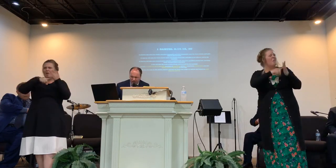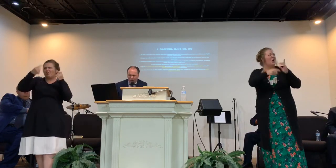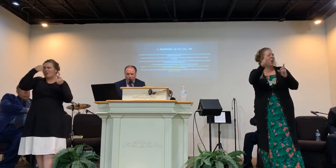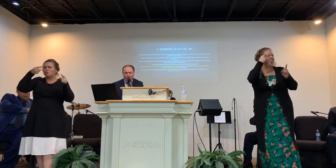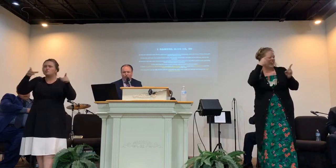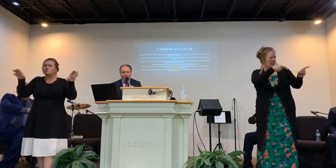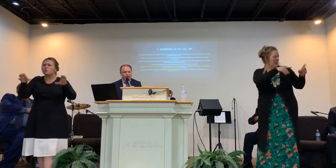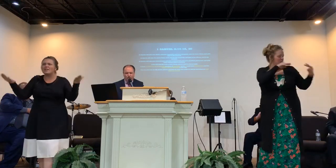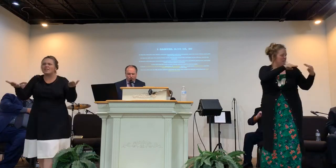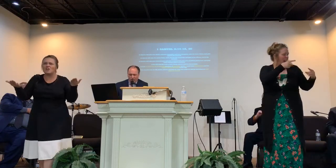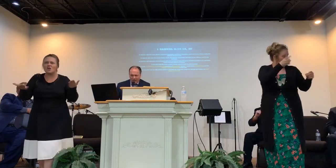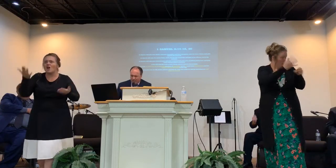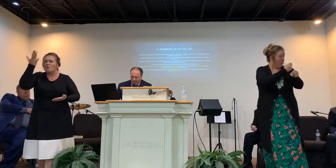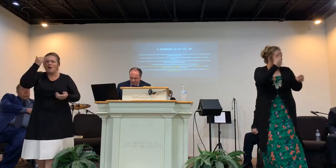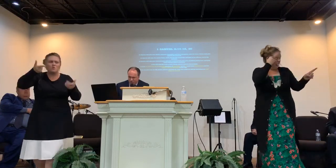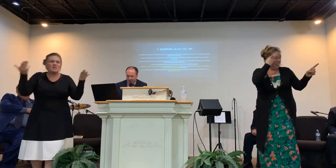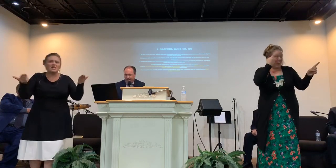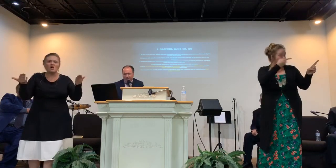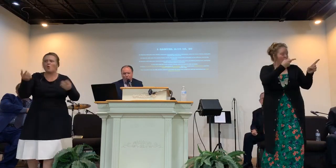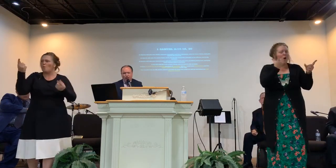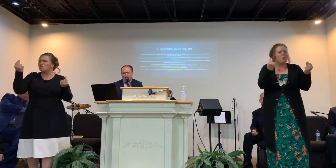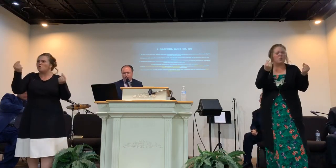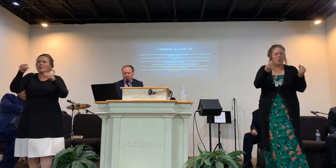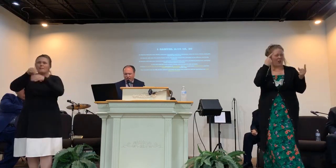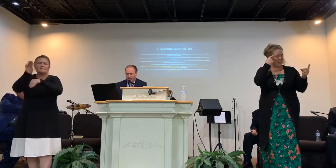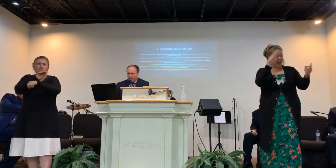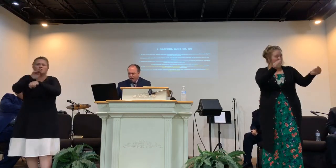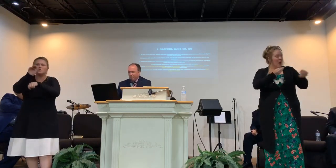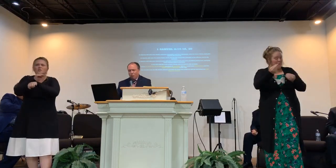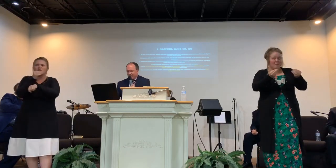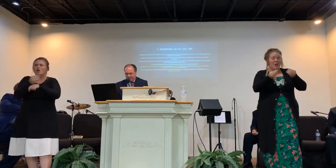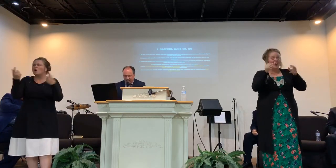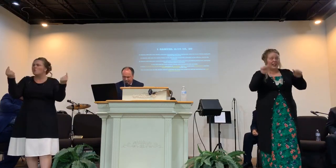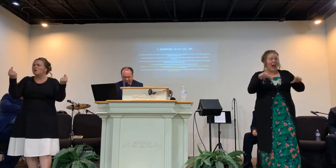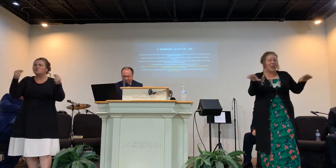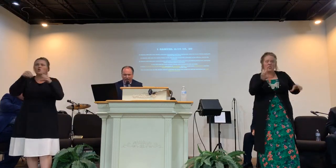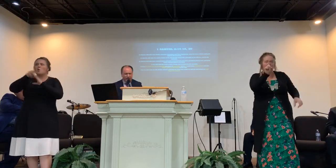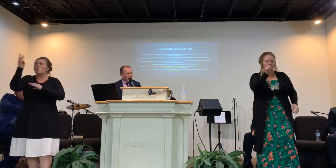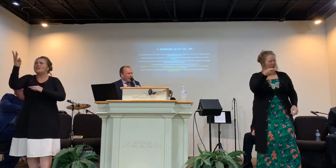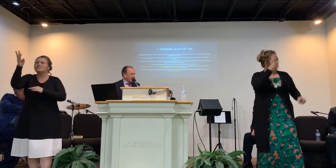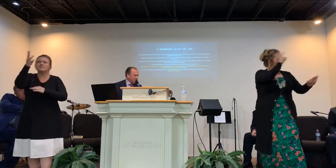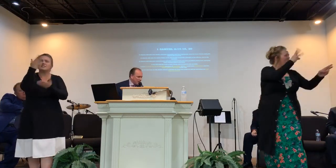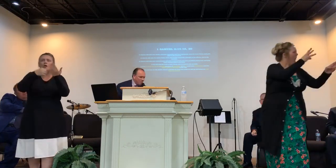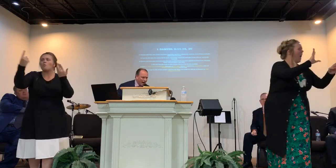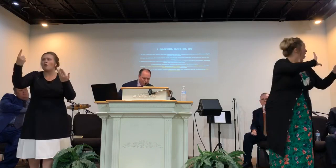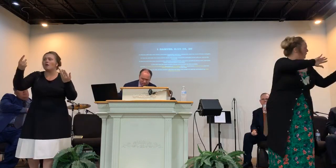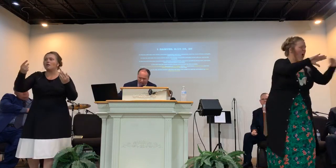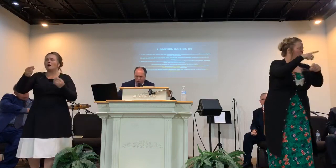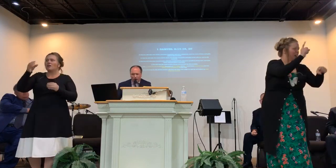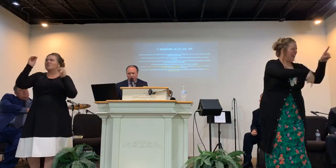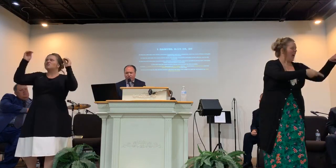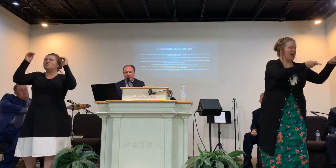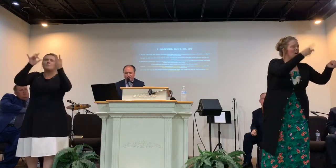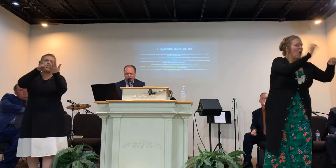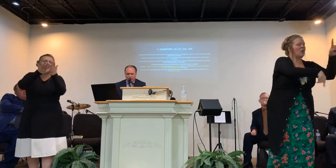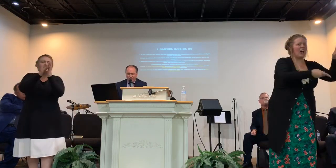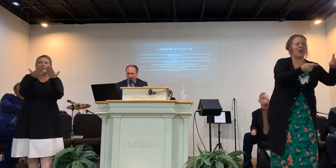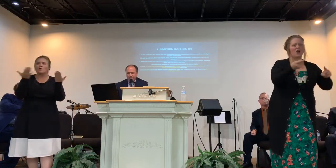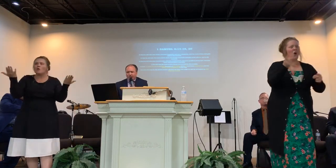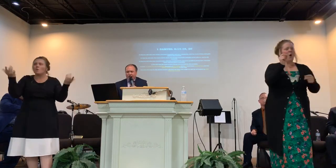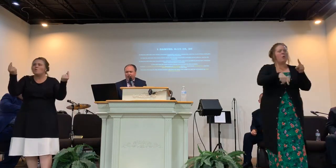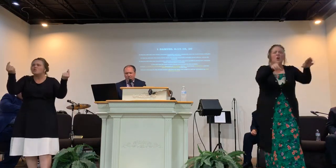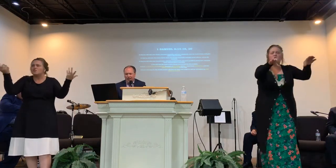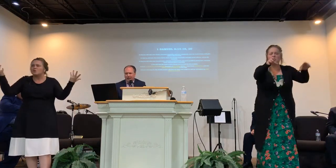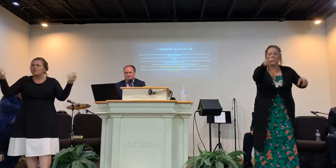doing here? What do you think you're doing in the ministry? What do you think you're doing witnessing to somebody? Teaching a Bible study? What do you think you're